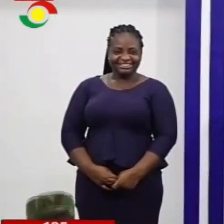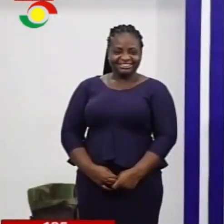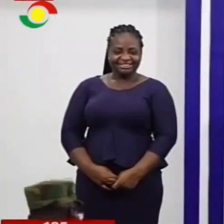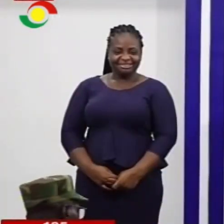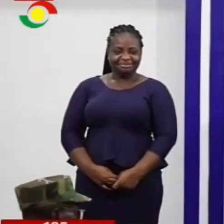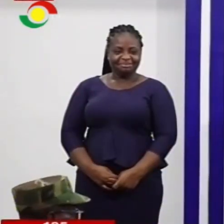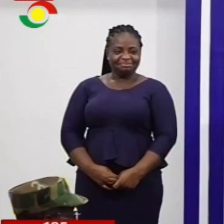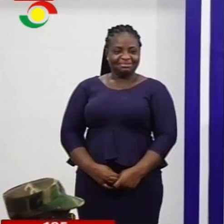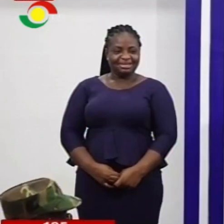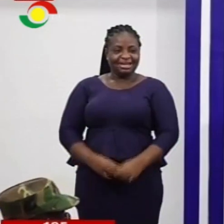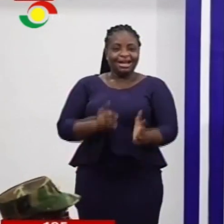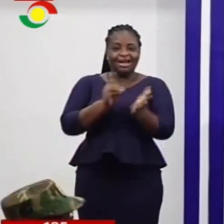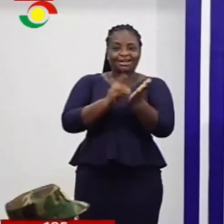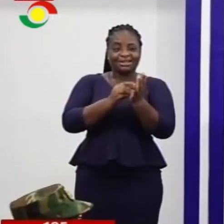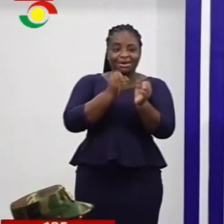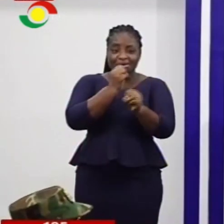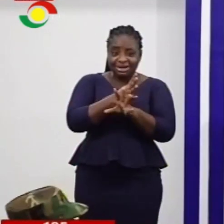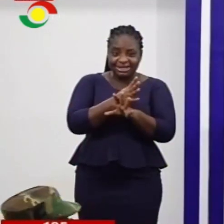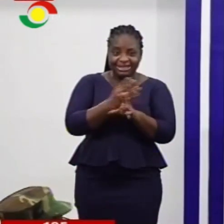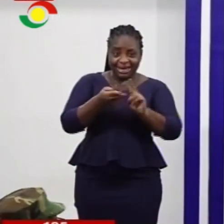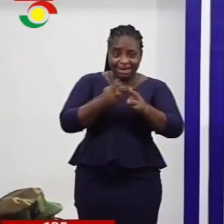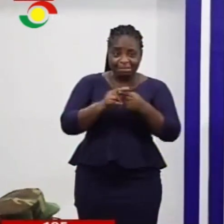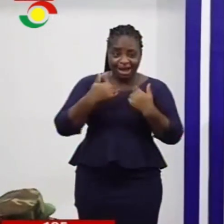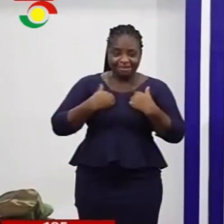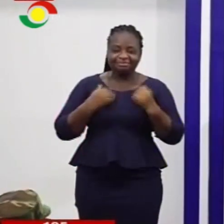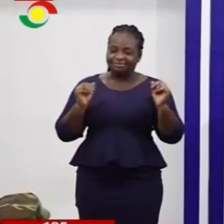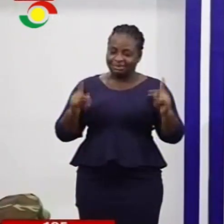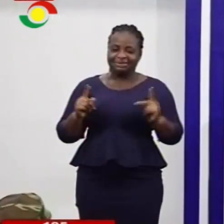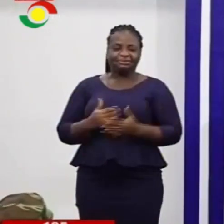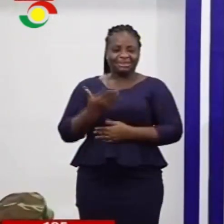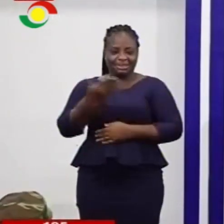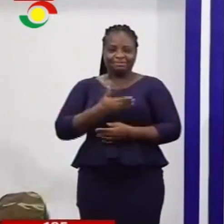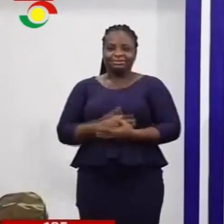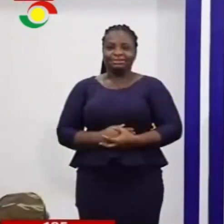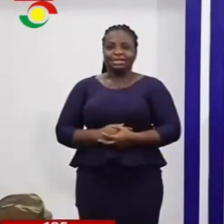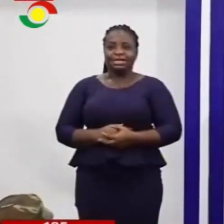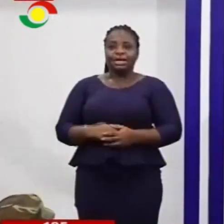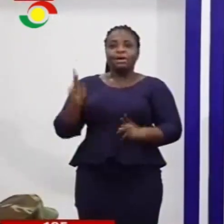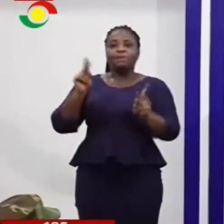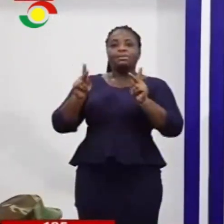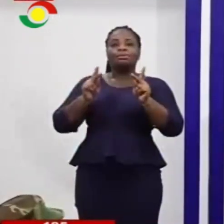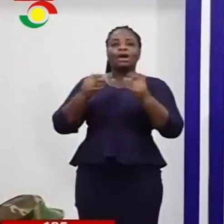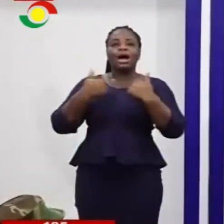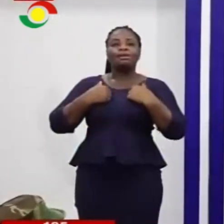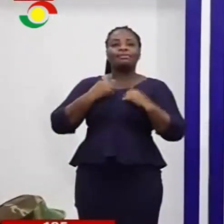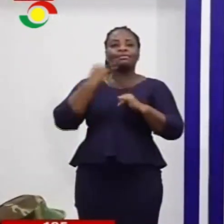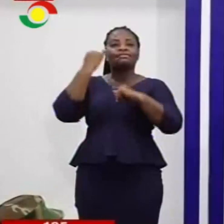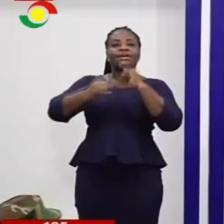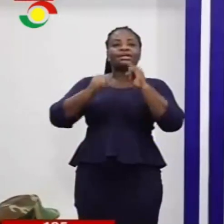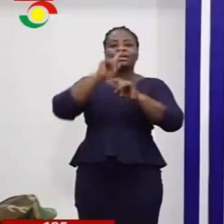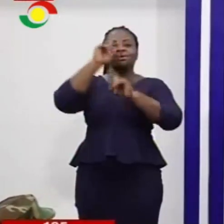Dr. Odisa Akwede, you have the numbers now. Please, please come up. And then those who have a final batch of questions,